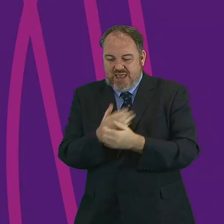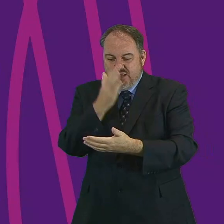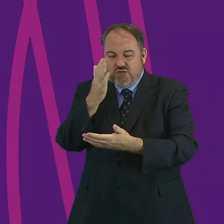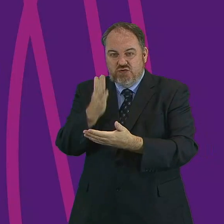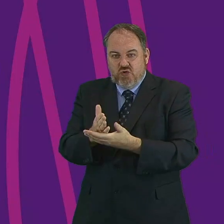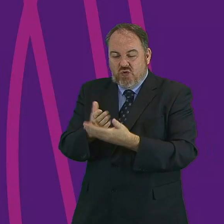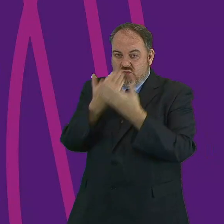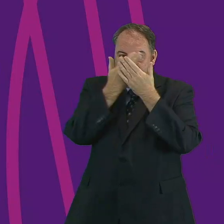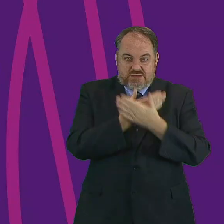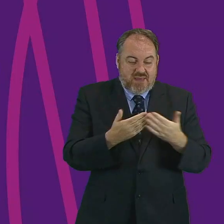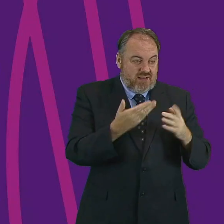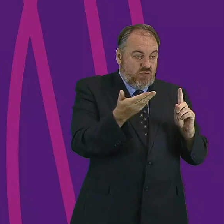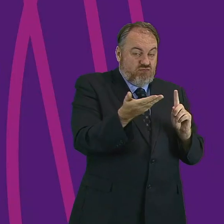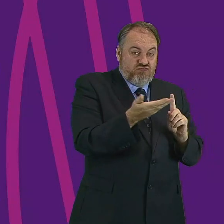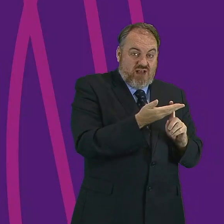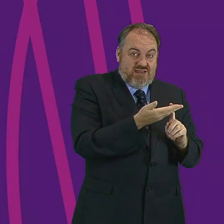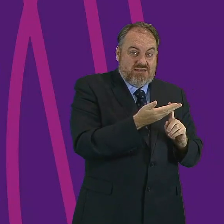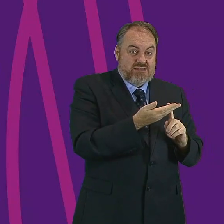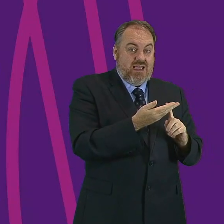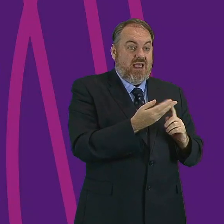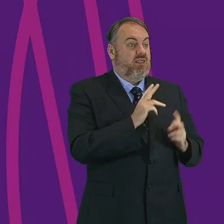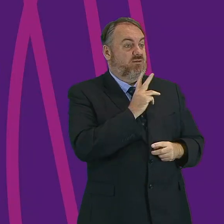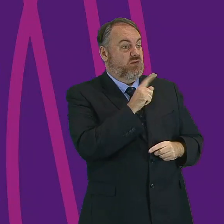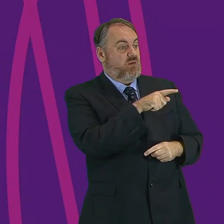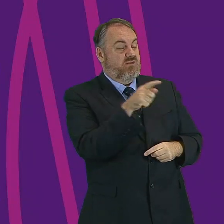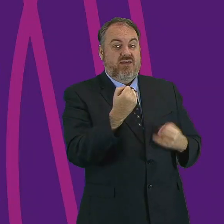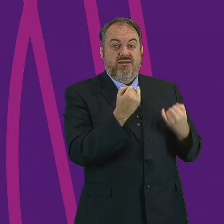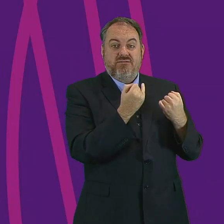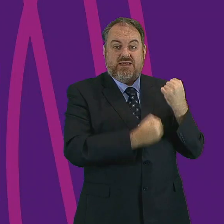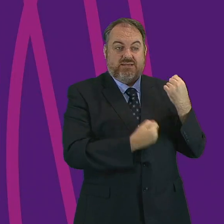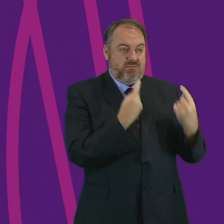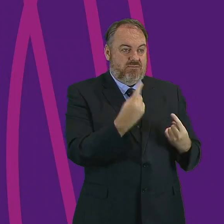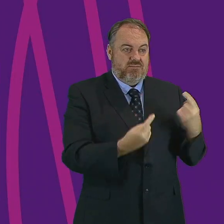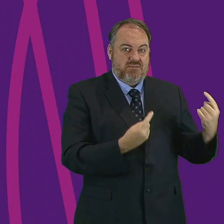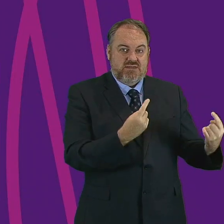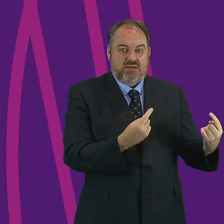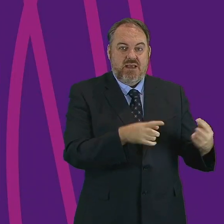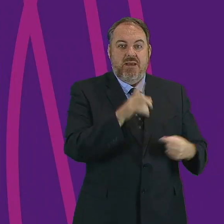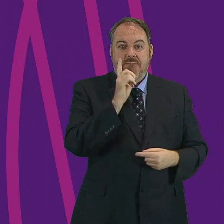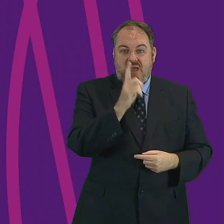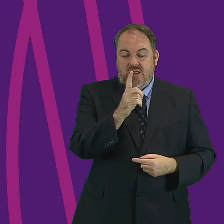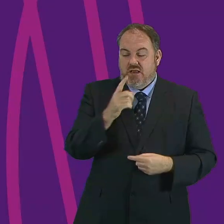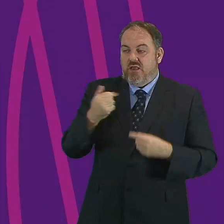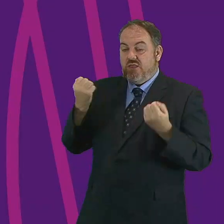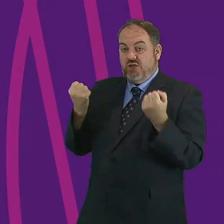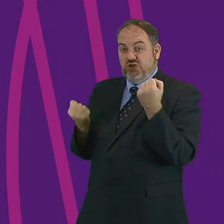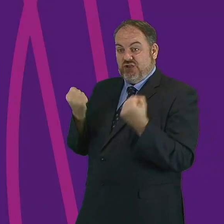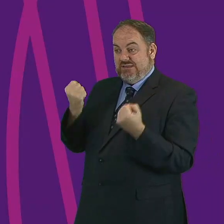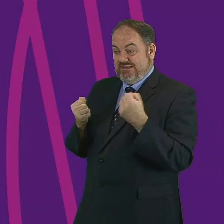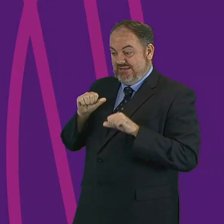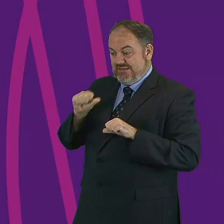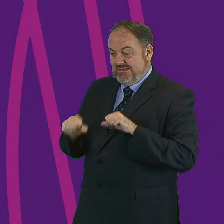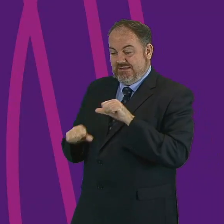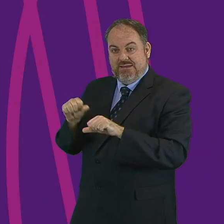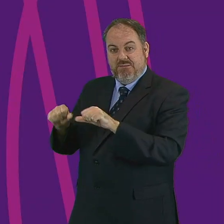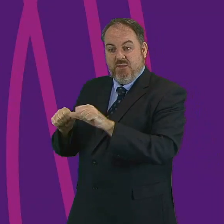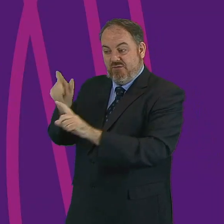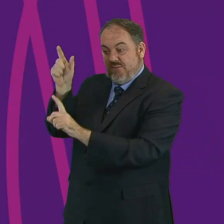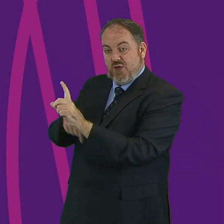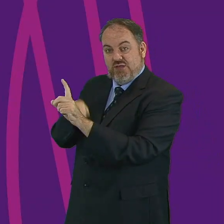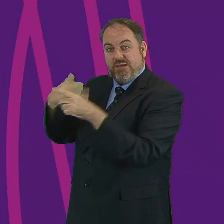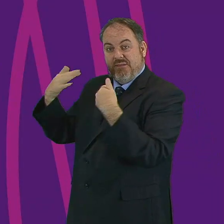of victims and the voice of victims, but also the essential rights within a criminal justice system of an accused person to ensure